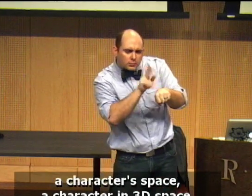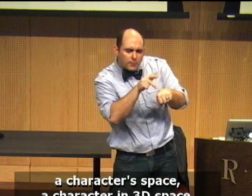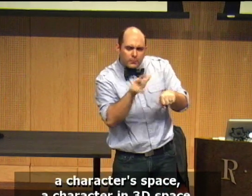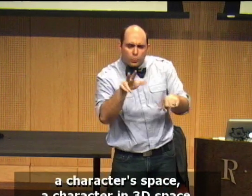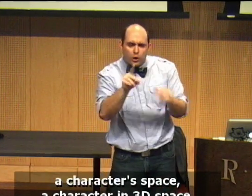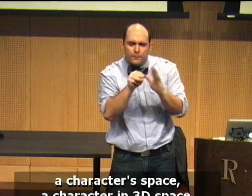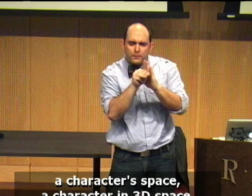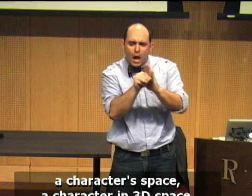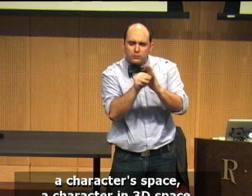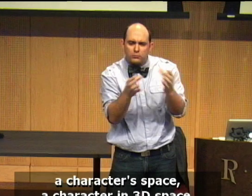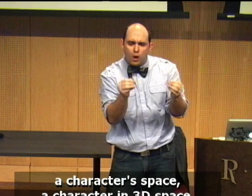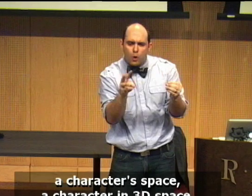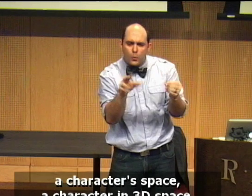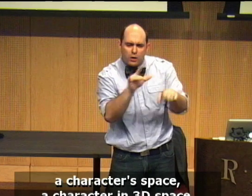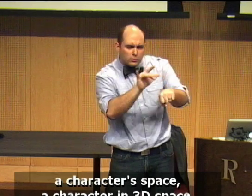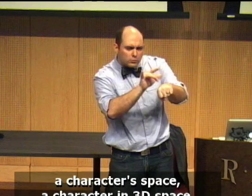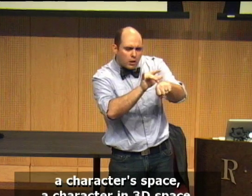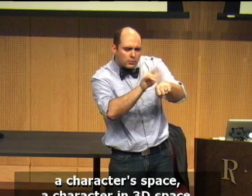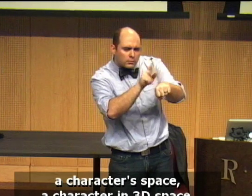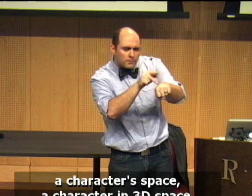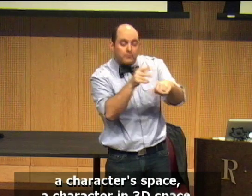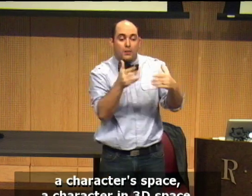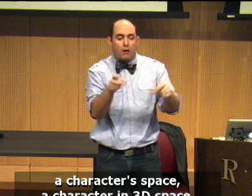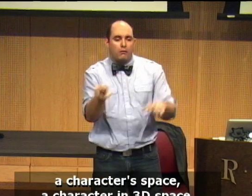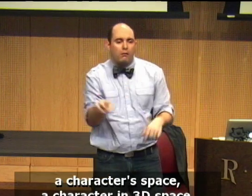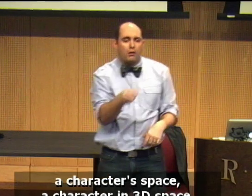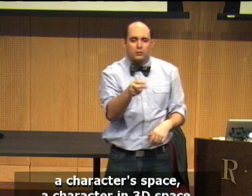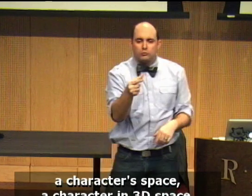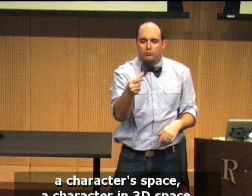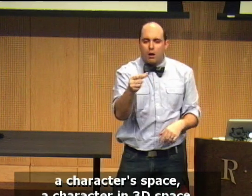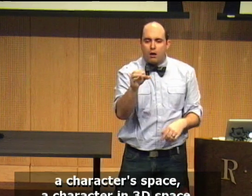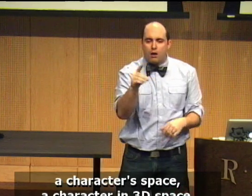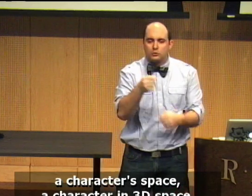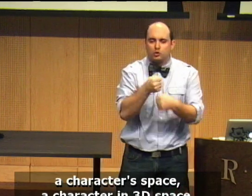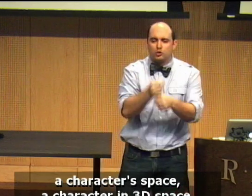character's space, character in 3D space.